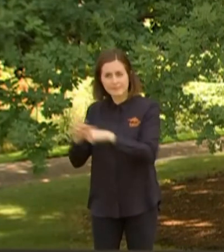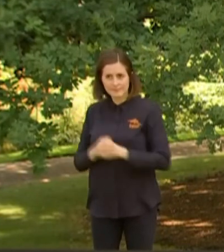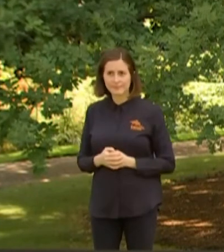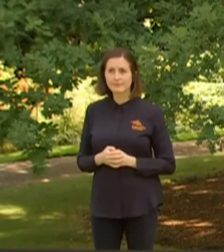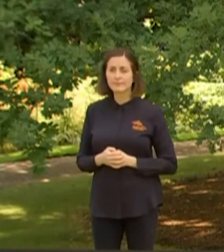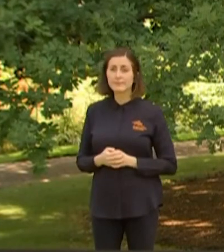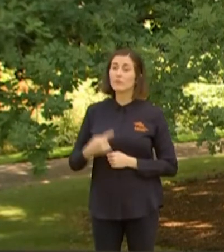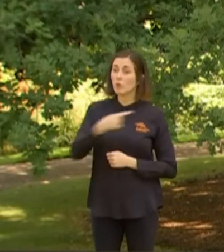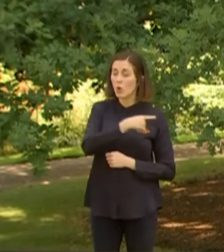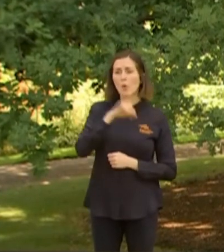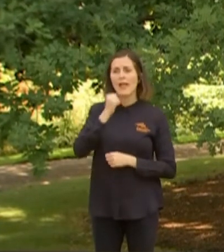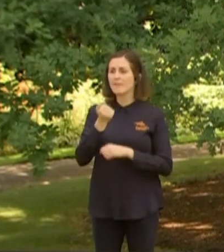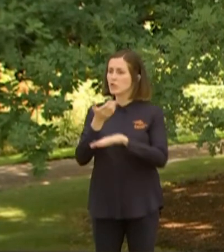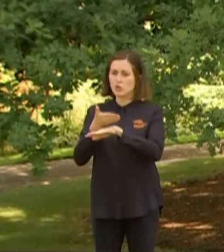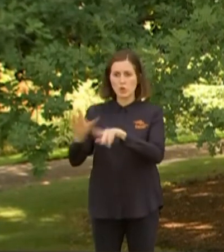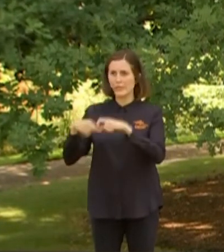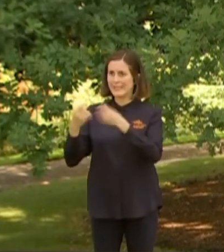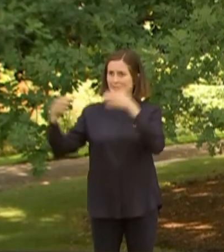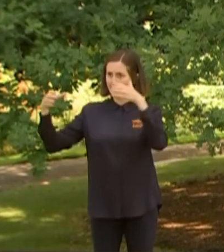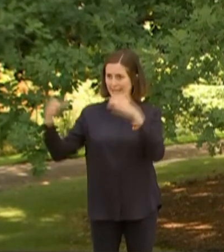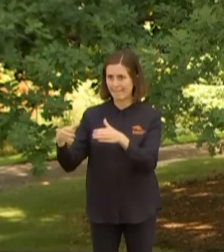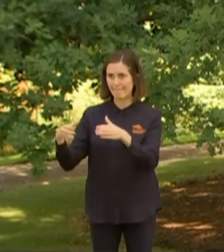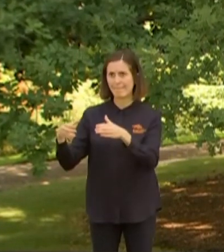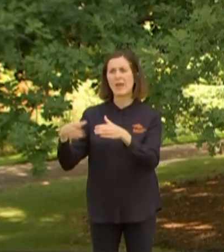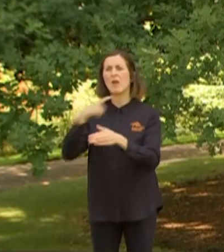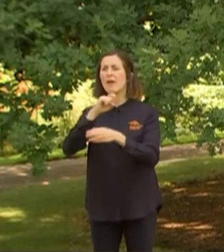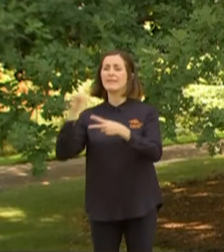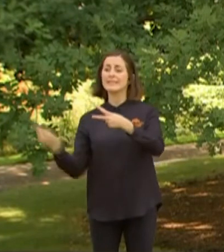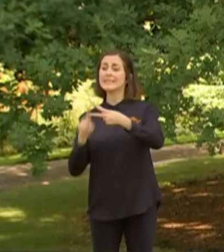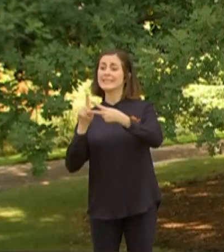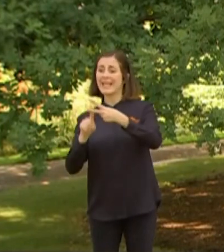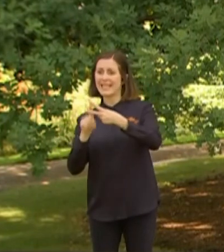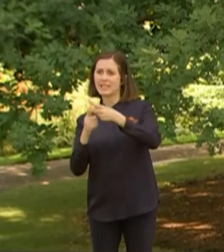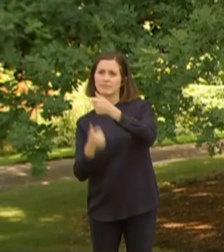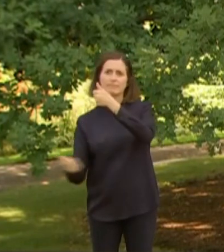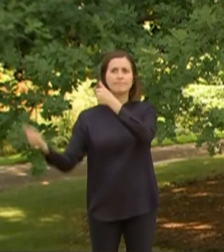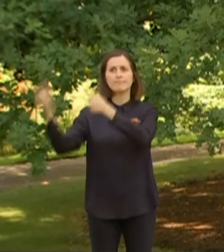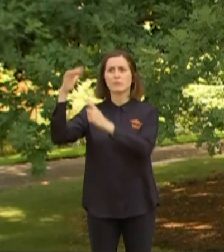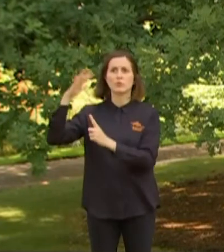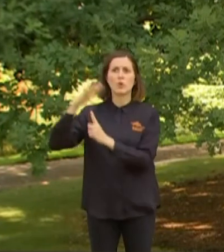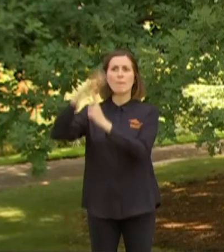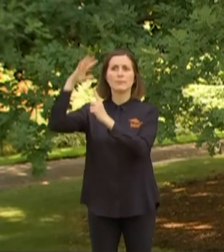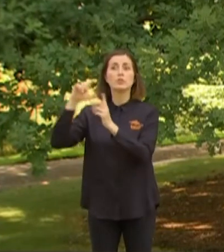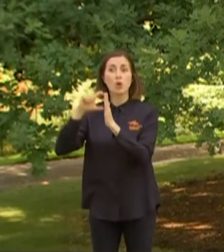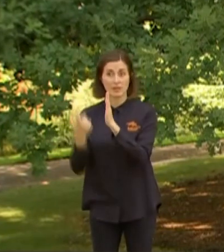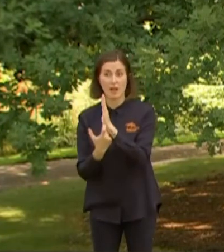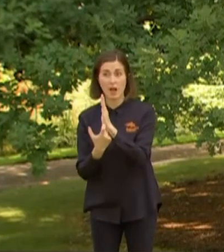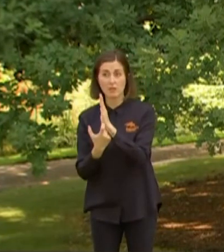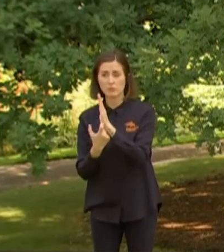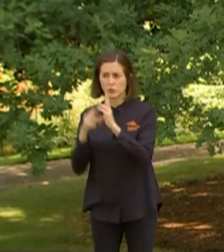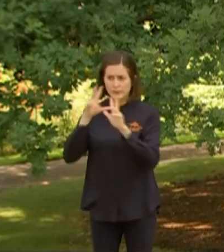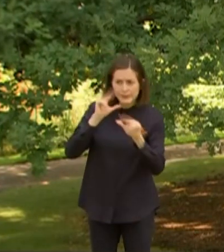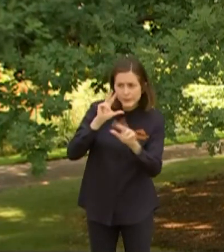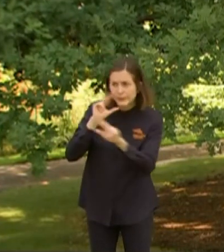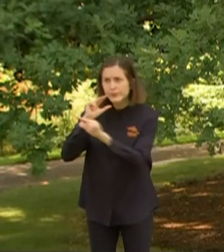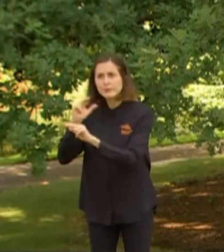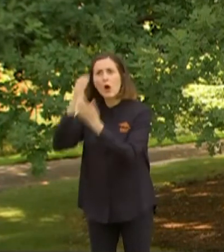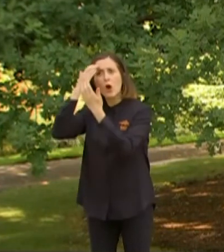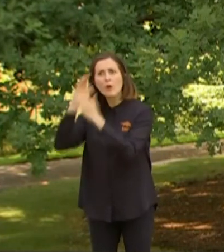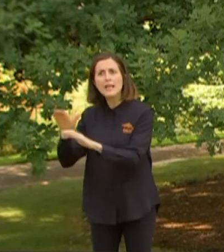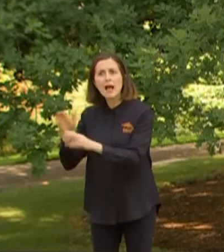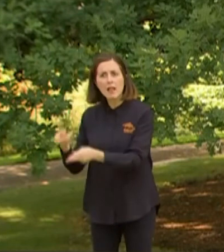structure where there will be a Deputy Chief Health Officer appointed for no other purpose than the public health response, infection prevention and control